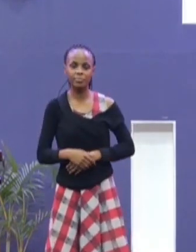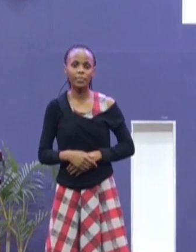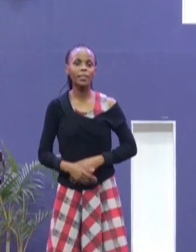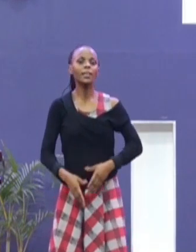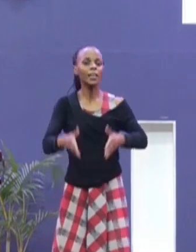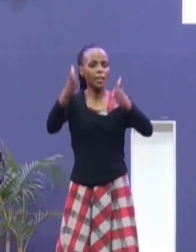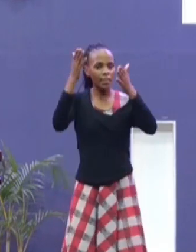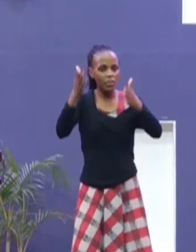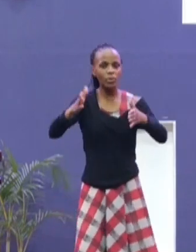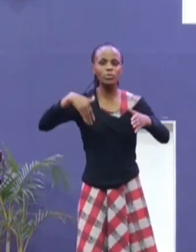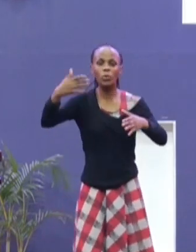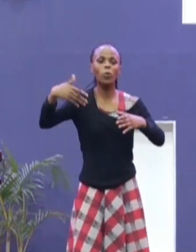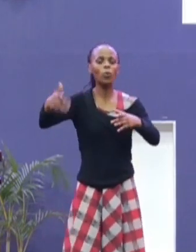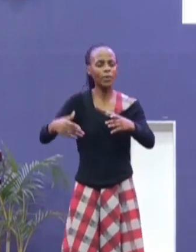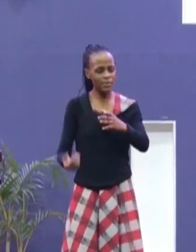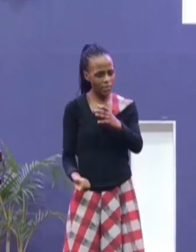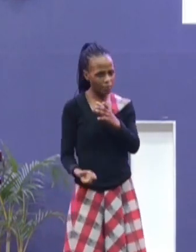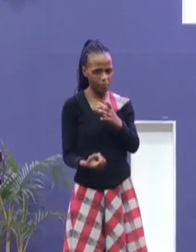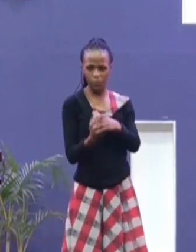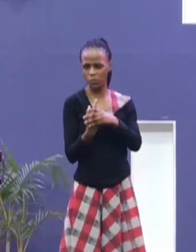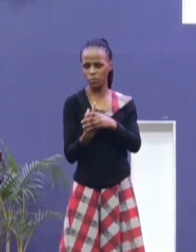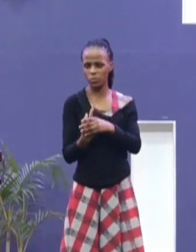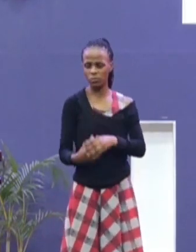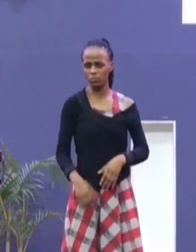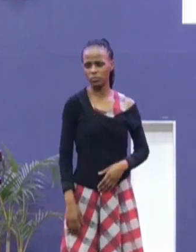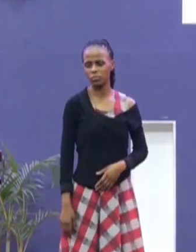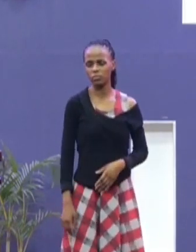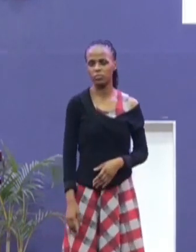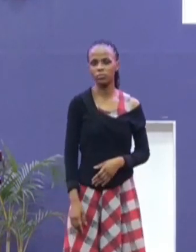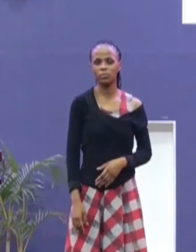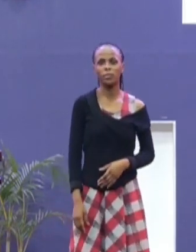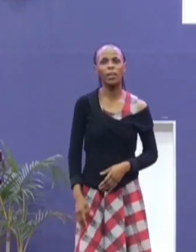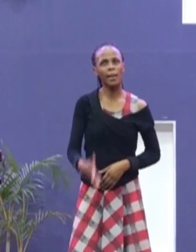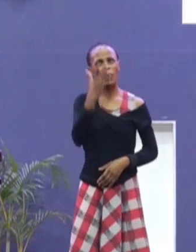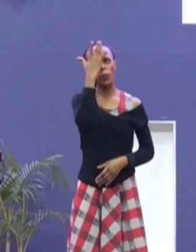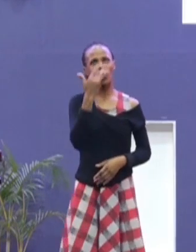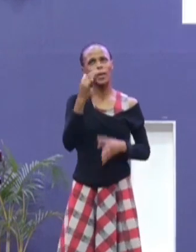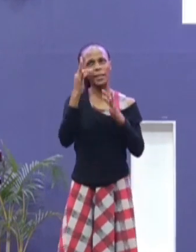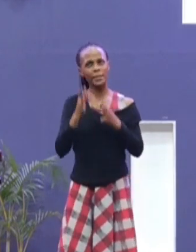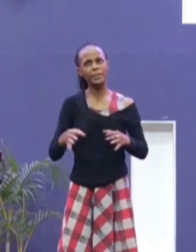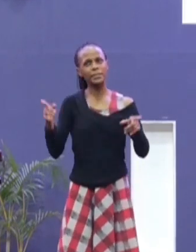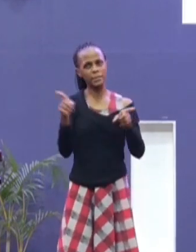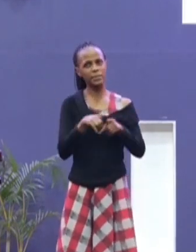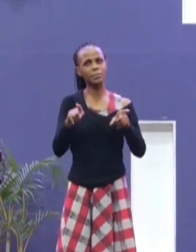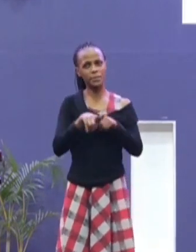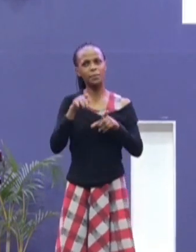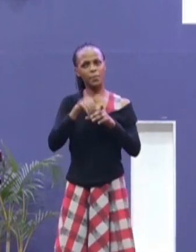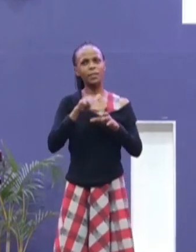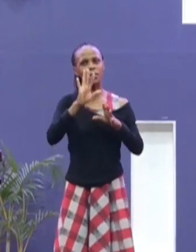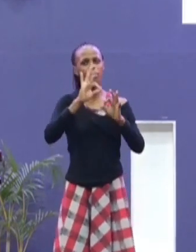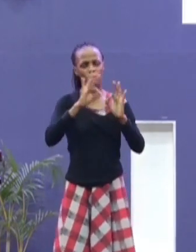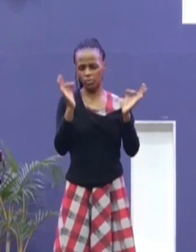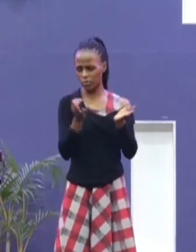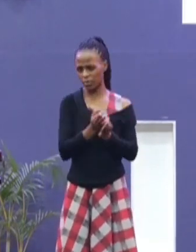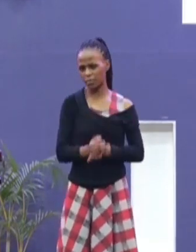is always a cause. Bulijjo waliwo ekibaki kireese. Why is it like that in your family? Lwaki kiriwo ekityo mu